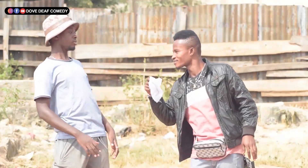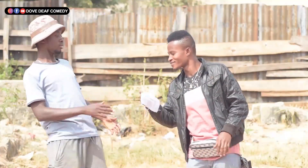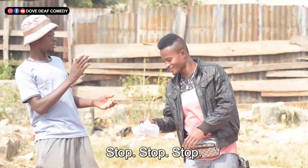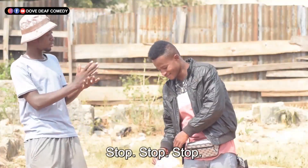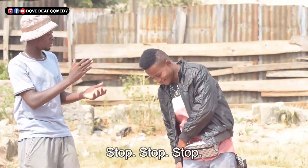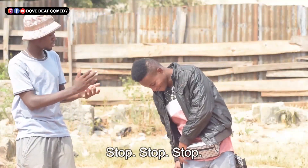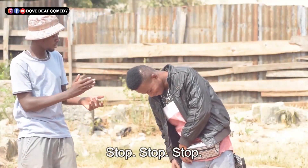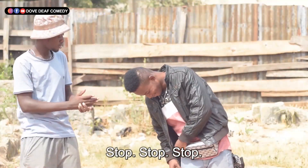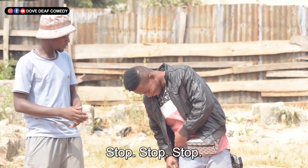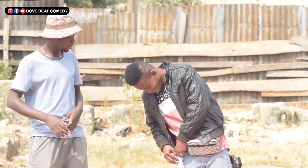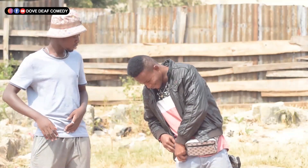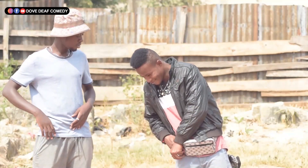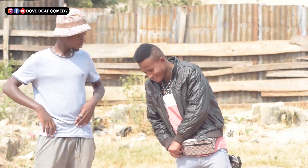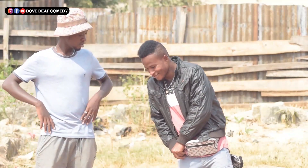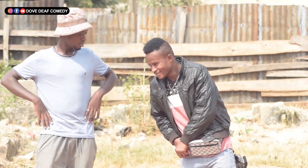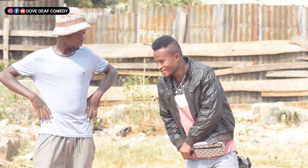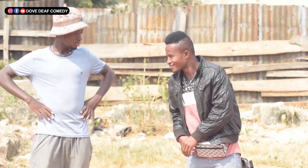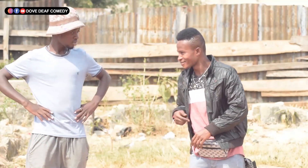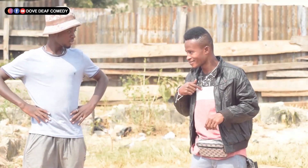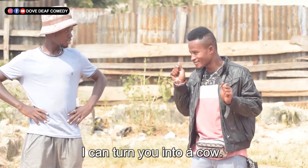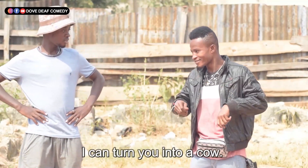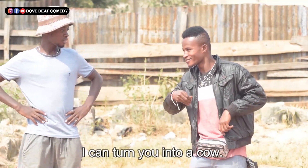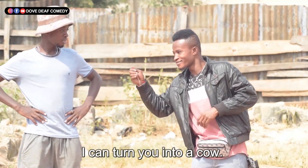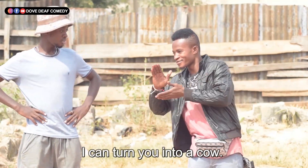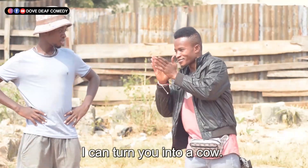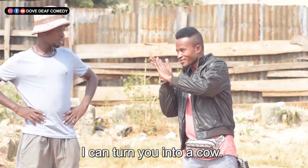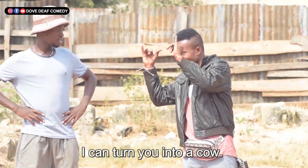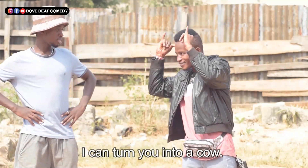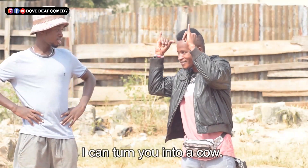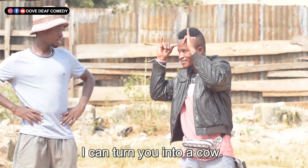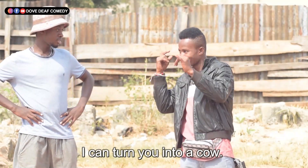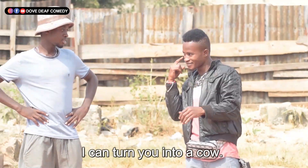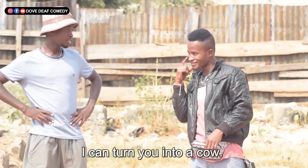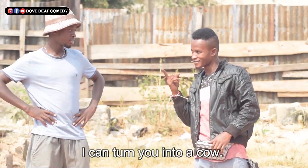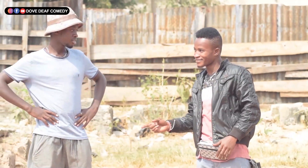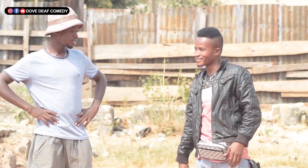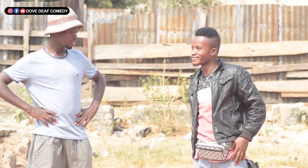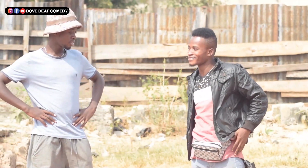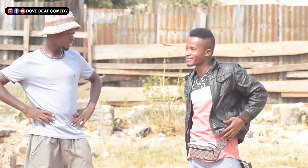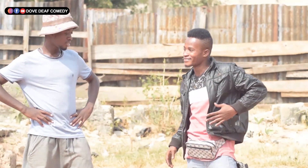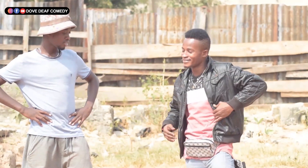Stop, stop, stop. I can turn you into a cow.